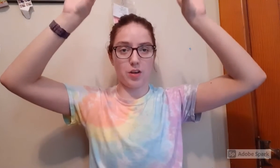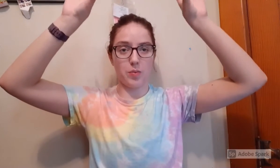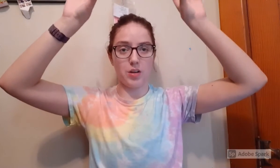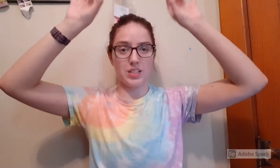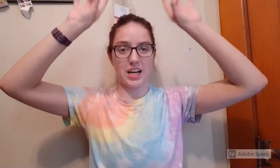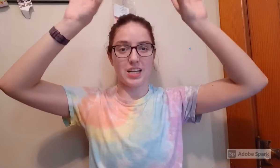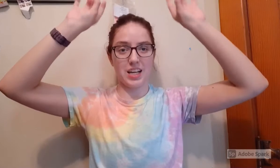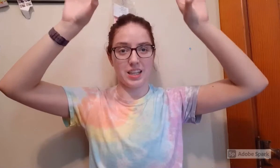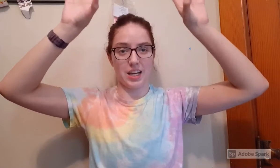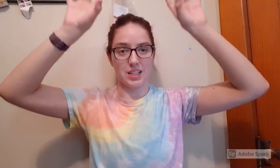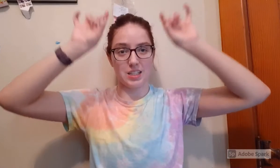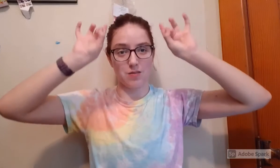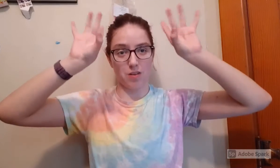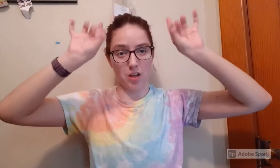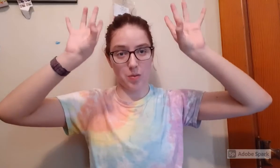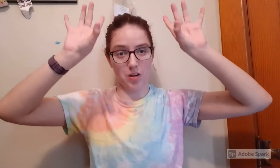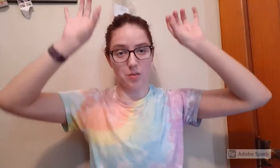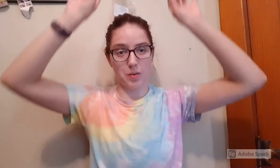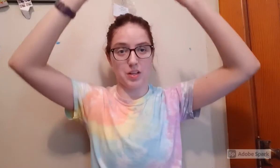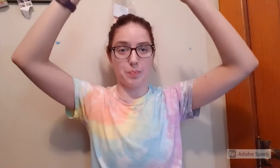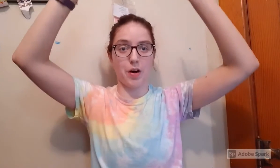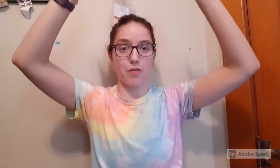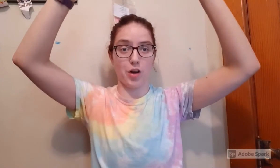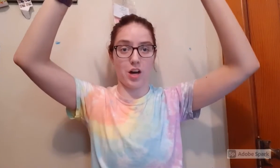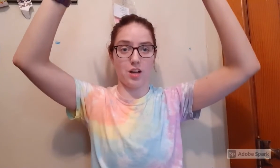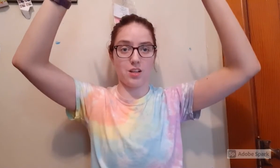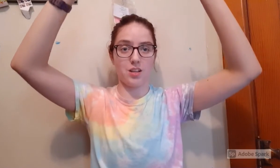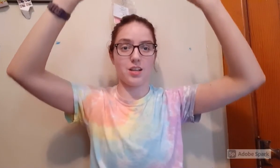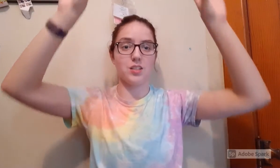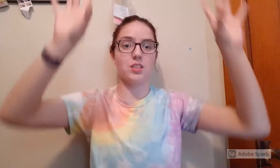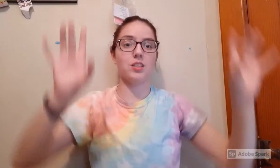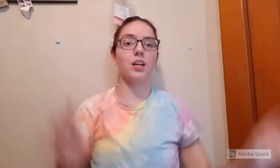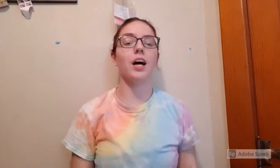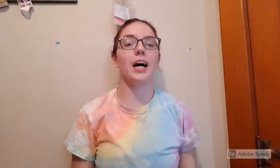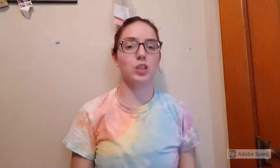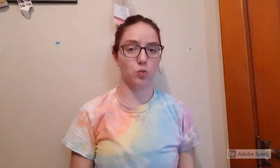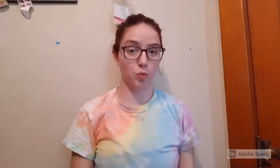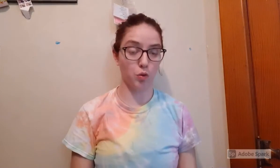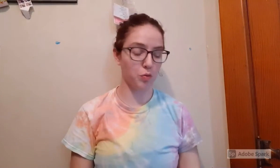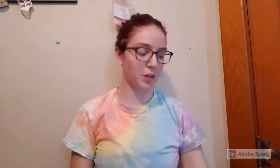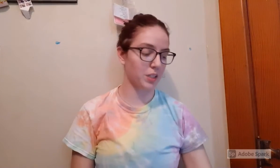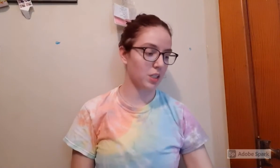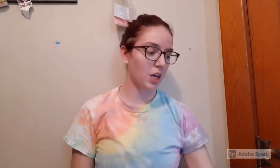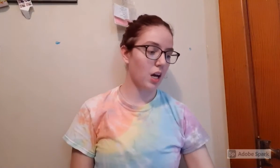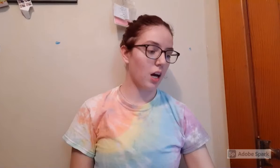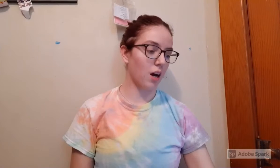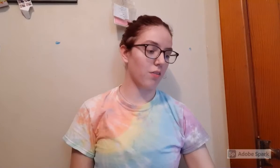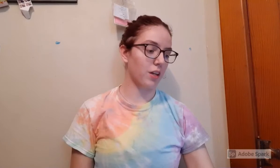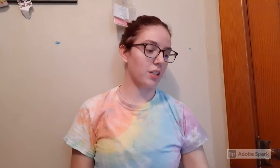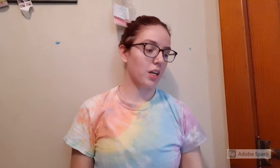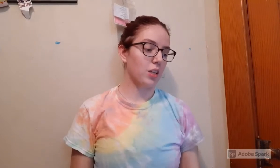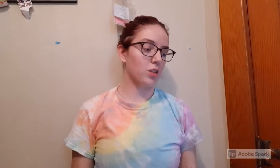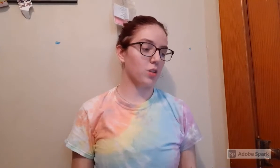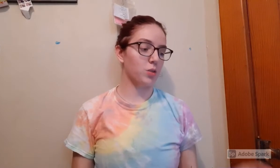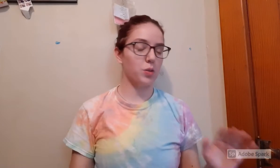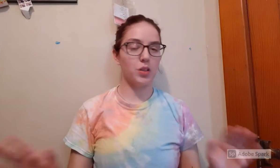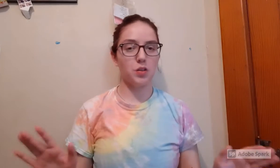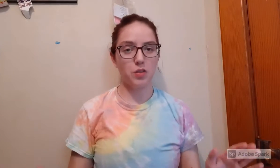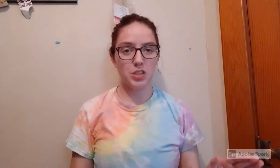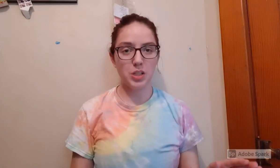volleyball, it's kind of like that. This is volleyball, but above your head is the actual movement of it. There's also another version, but